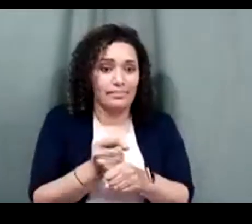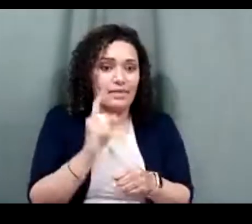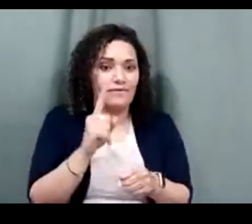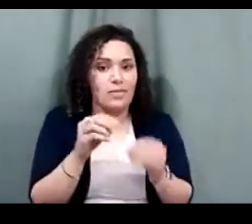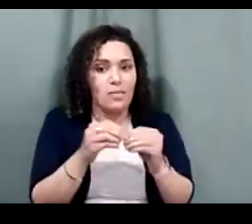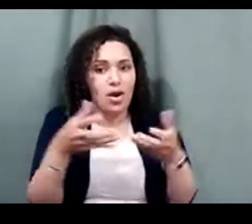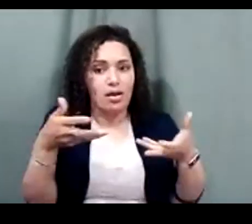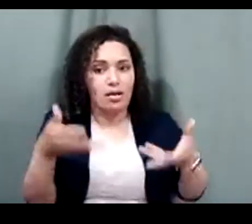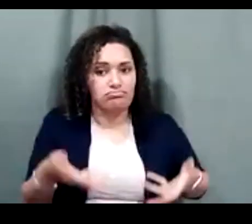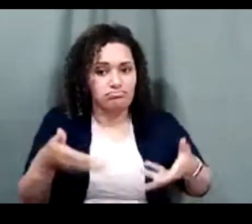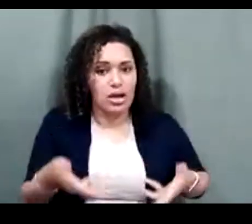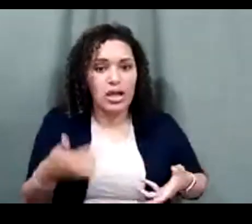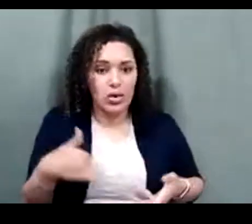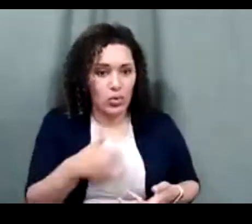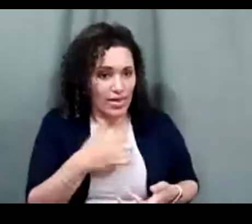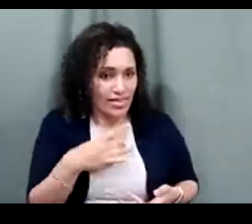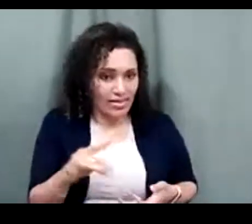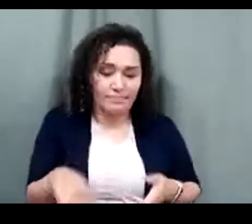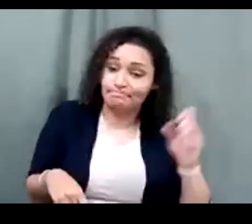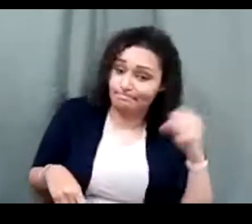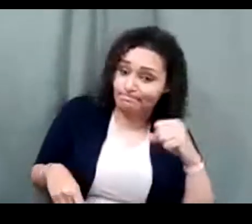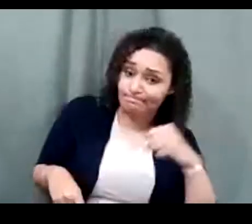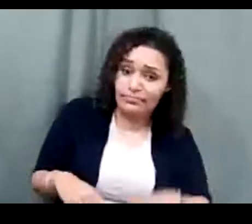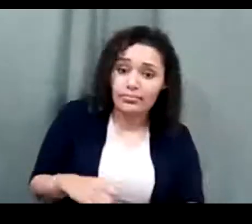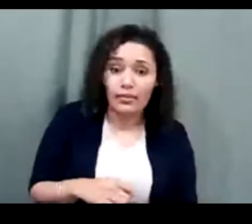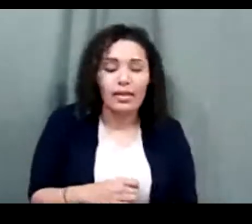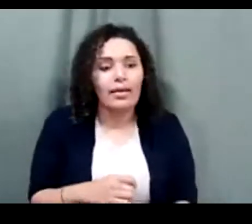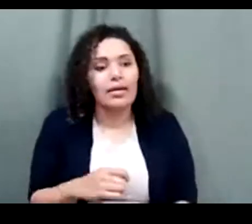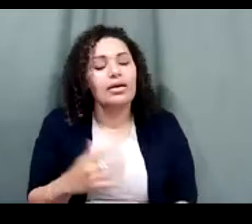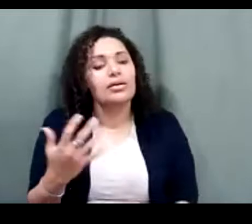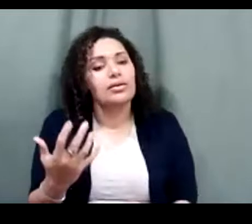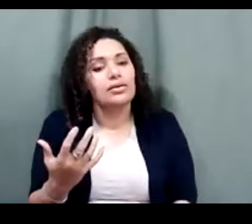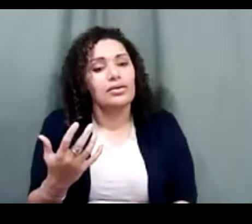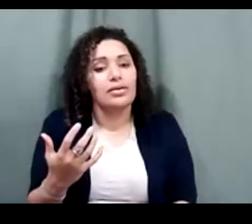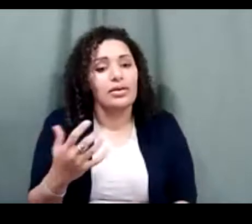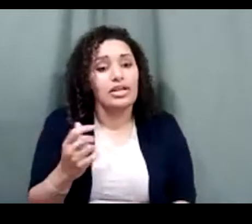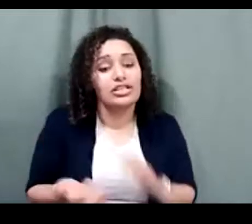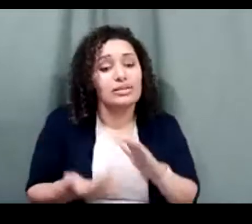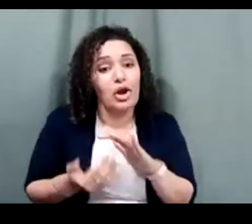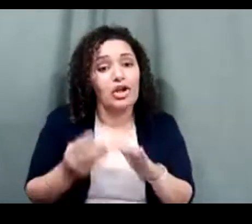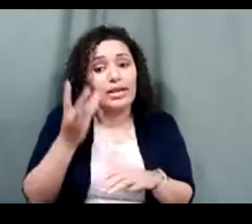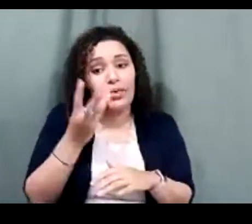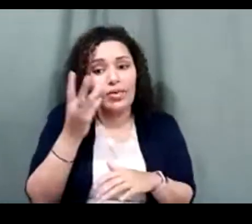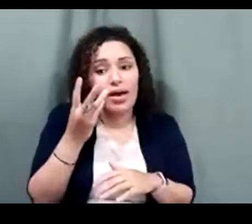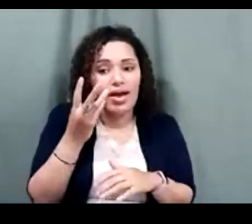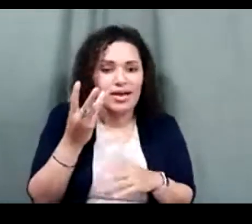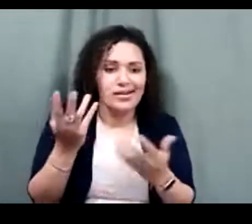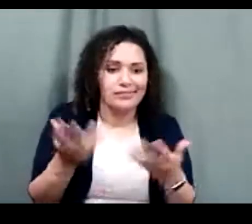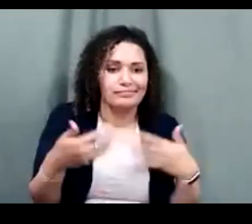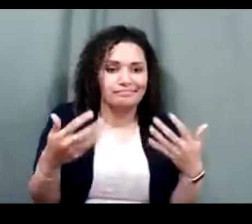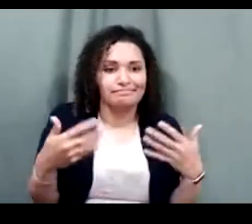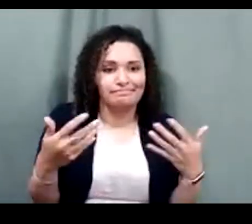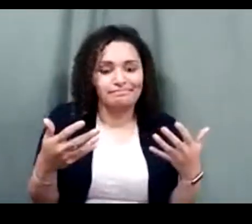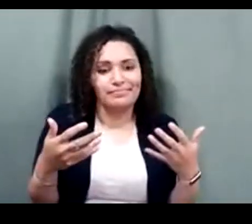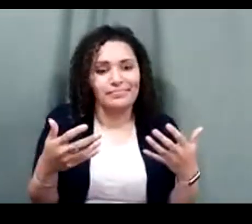and we kind of like that. Yeah. So, but in a sparkling wine, which is supposed to sort of